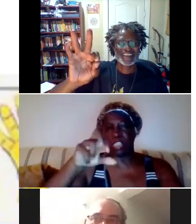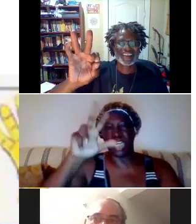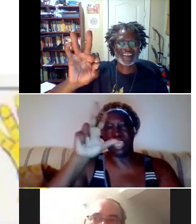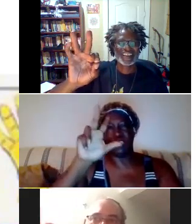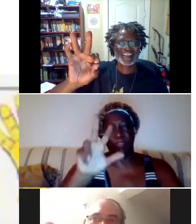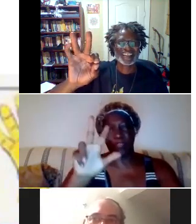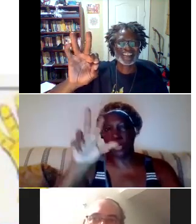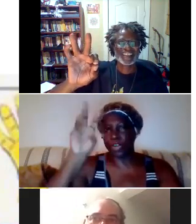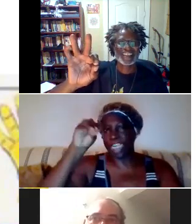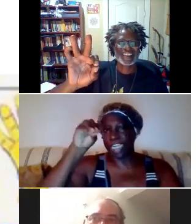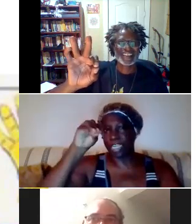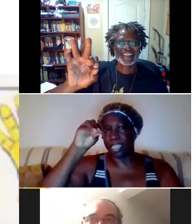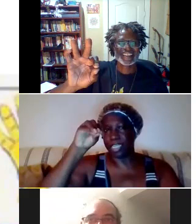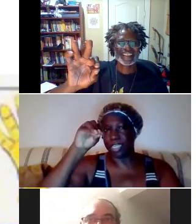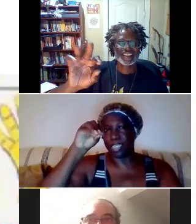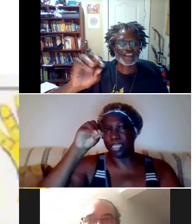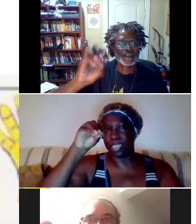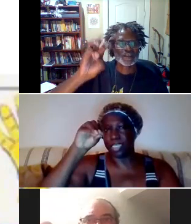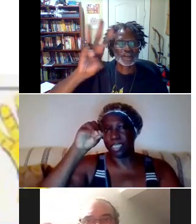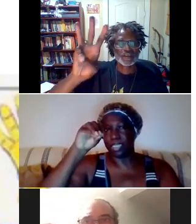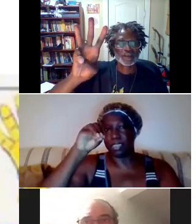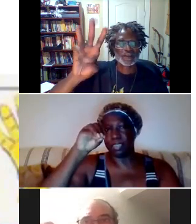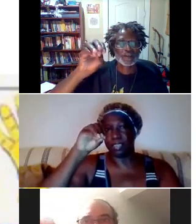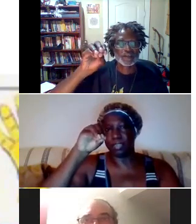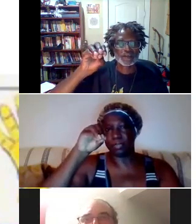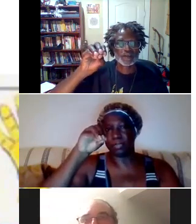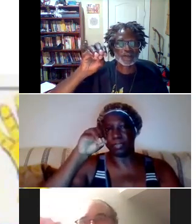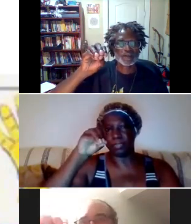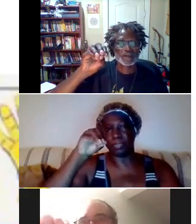I'm sorry, 30.